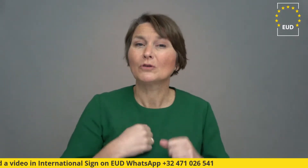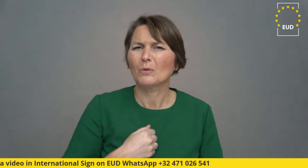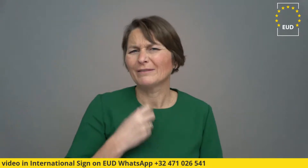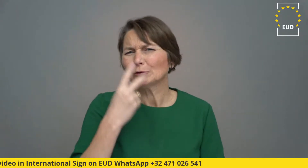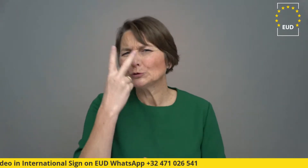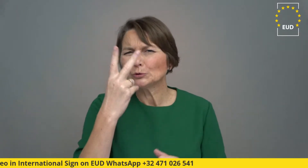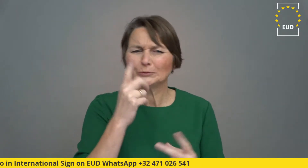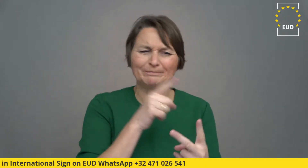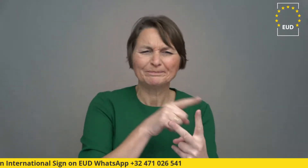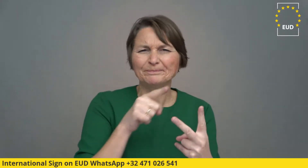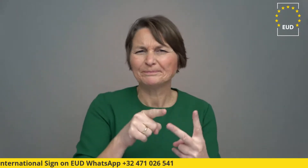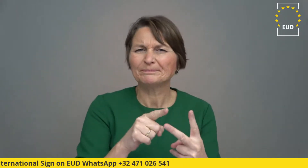with that.